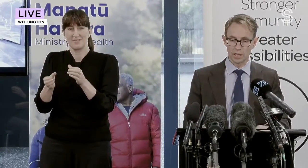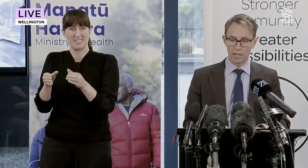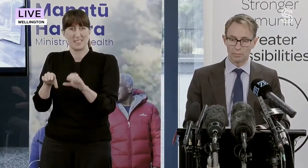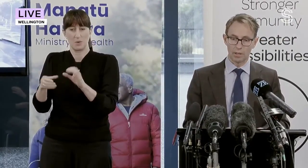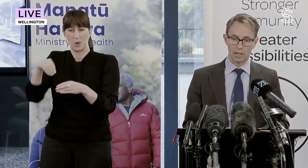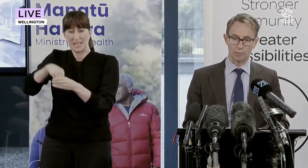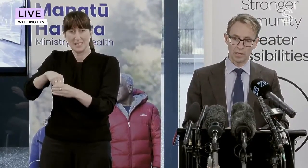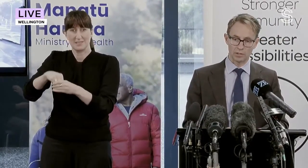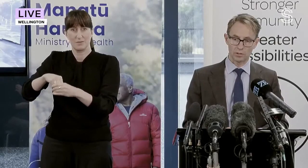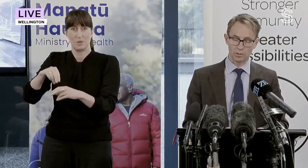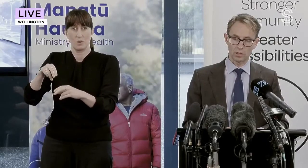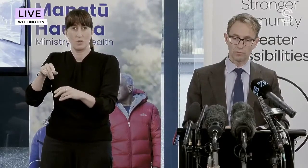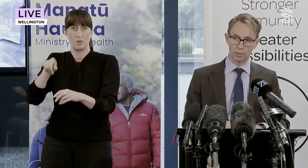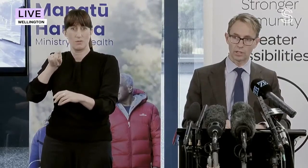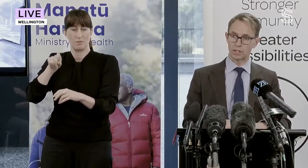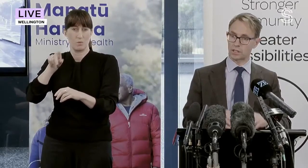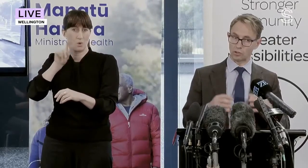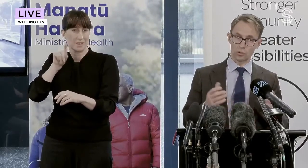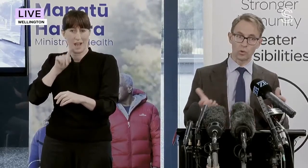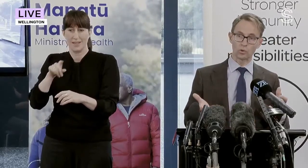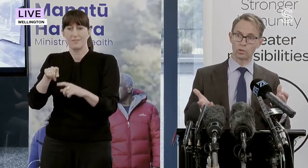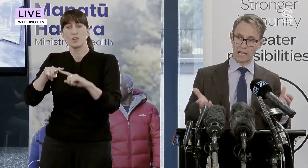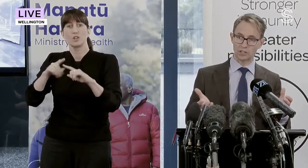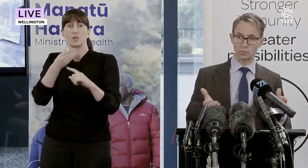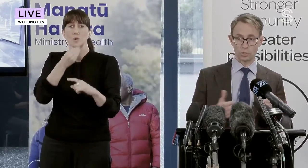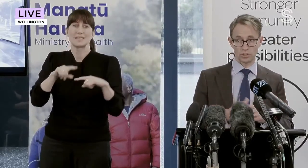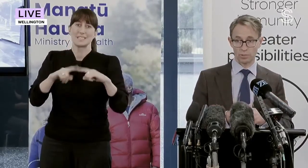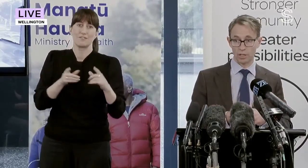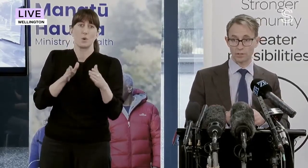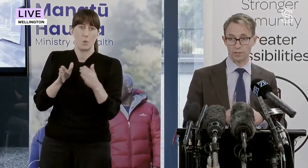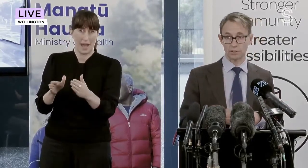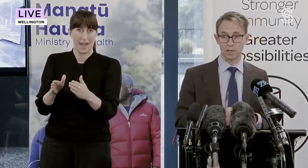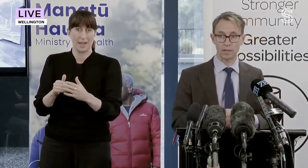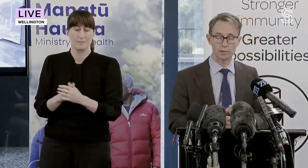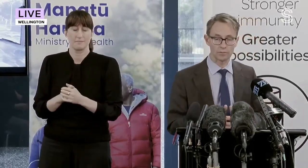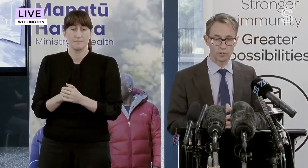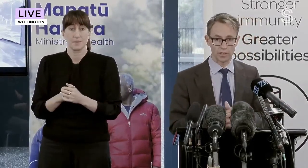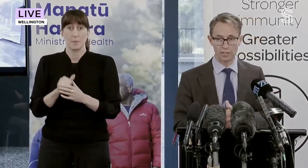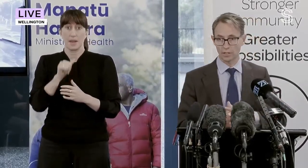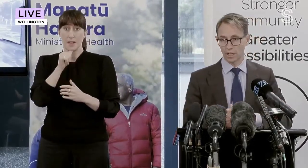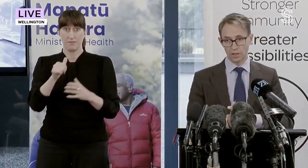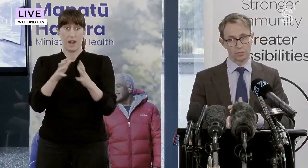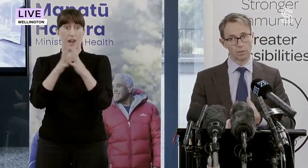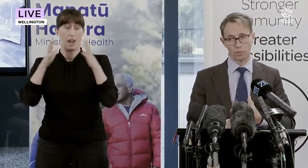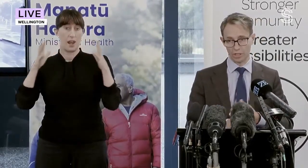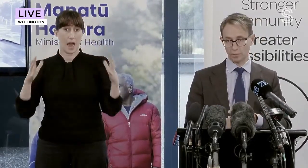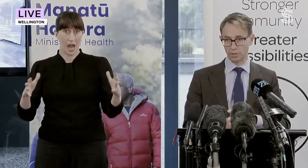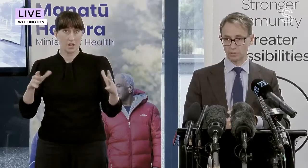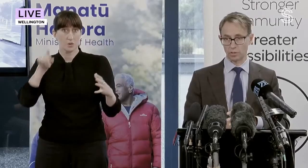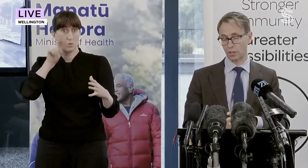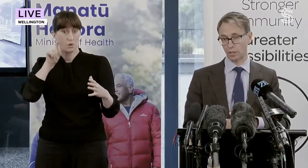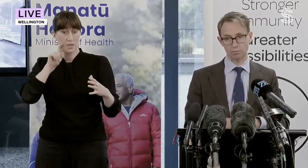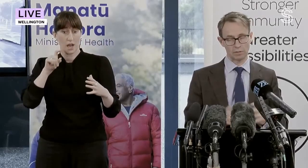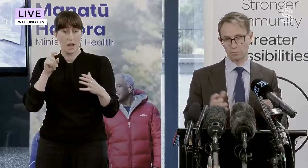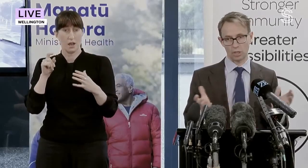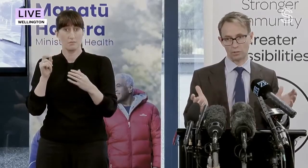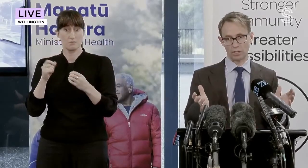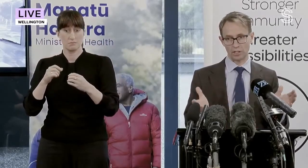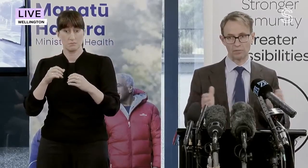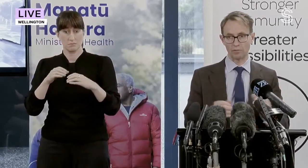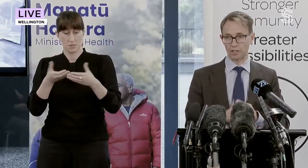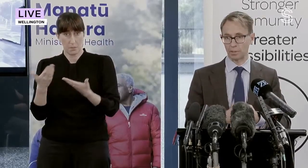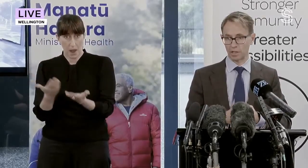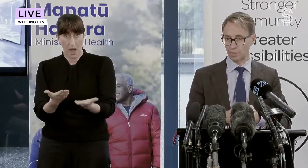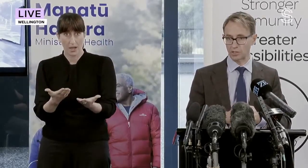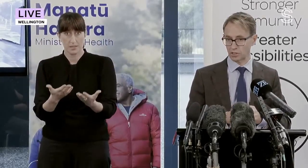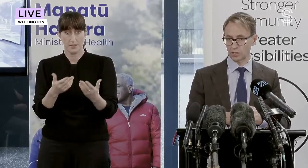there. But if we get all larger water supplies fluoridated, then we will get up to, I